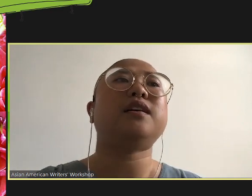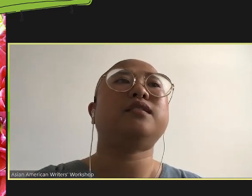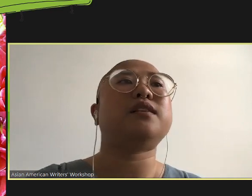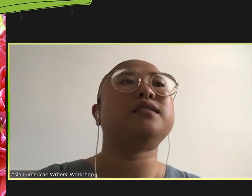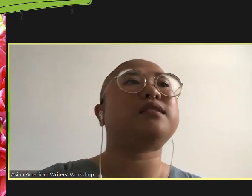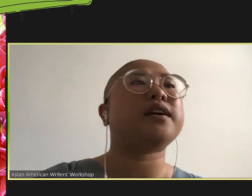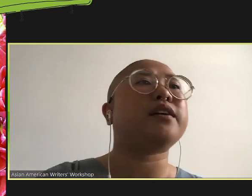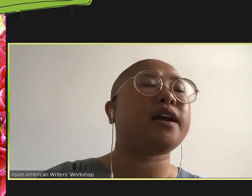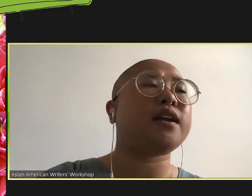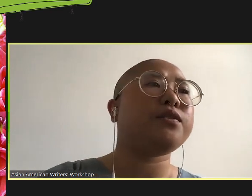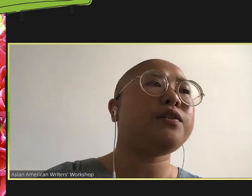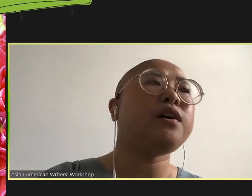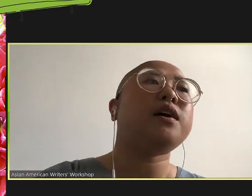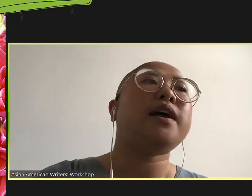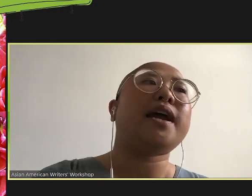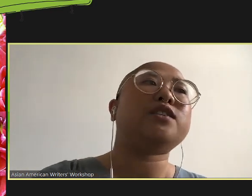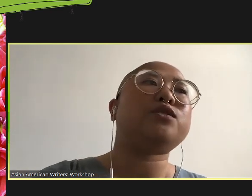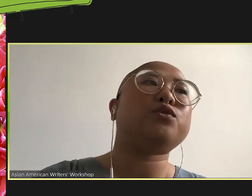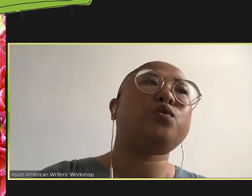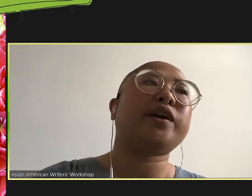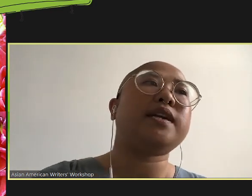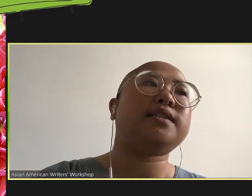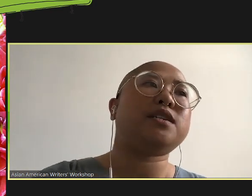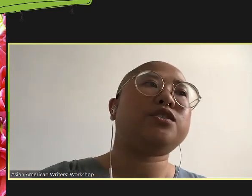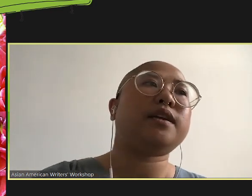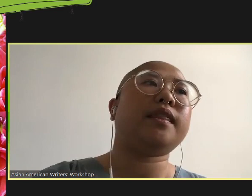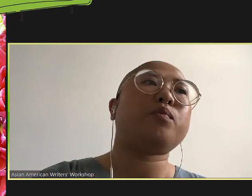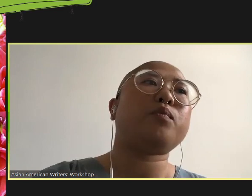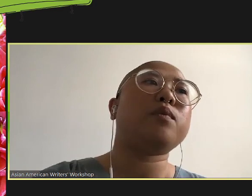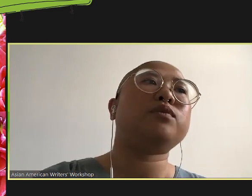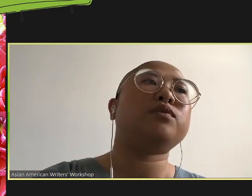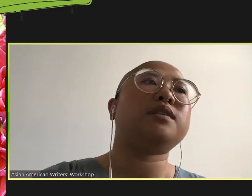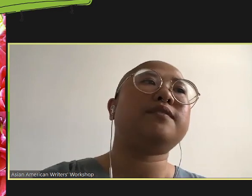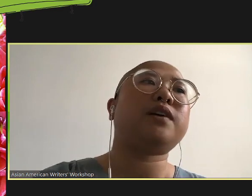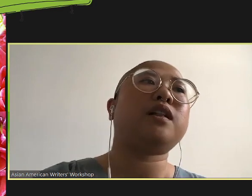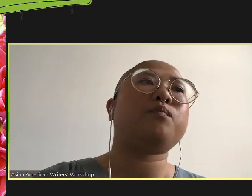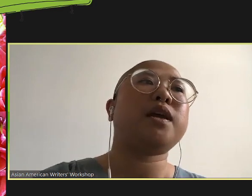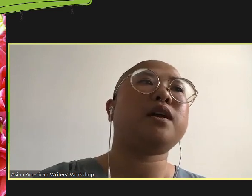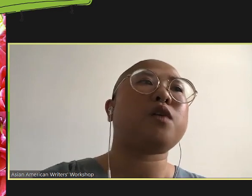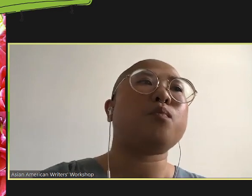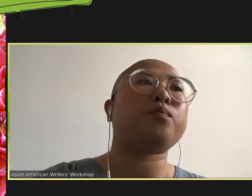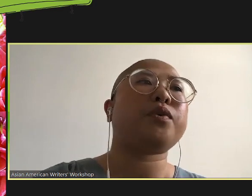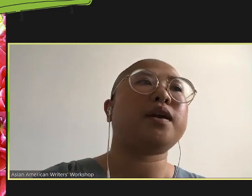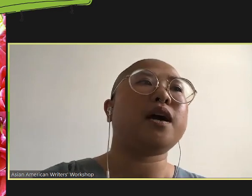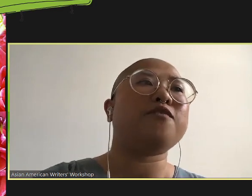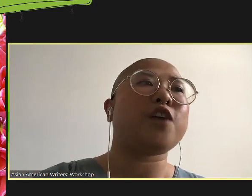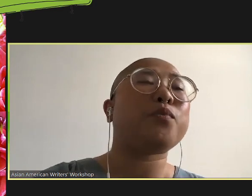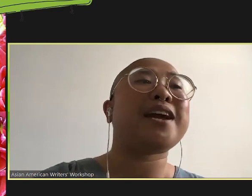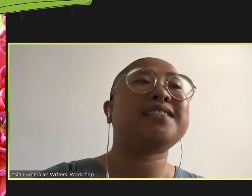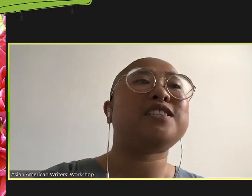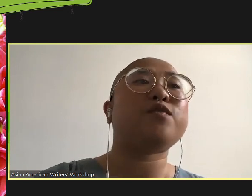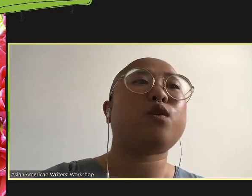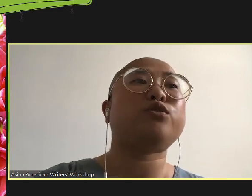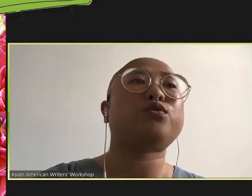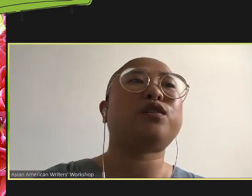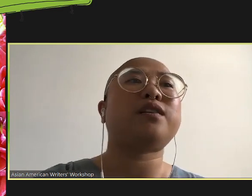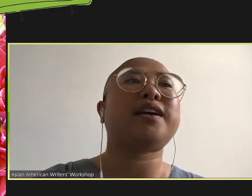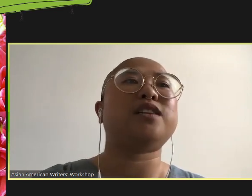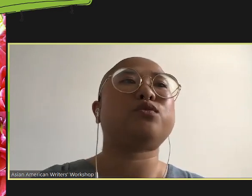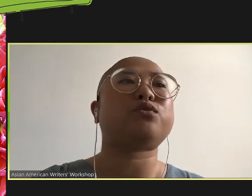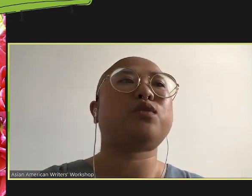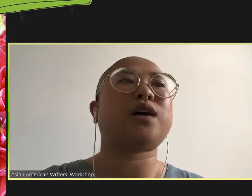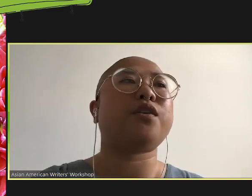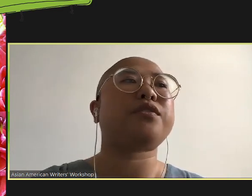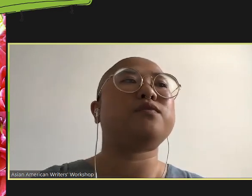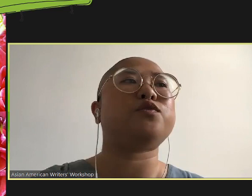Intercultural Transgredendo, a social organization that promotes the development of comprehensive cultural